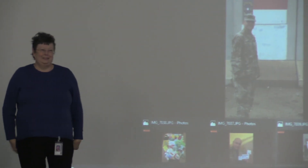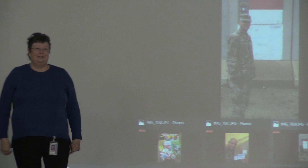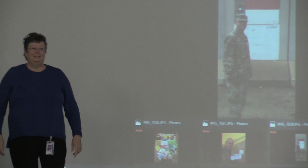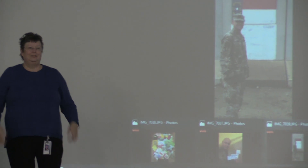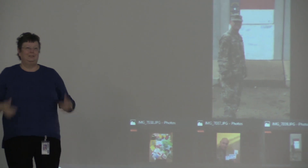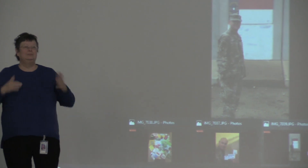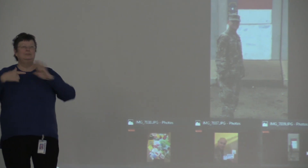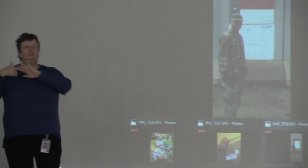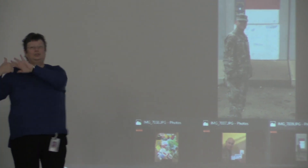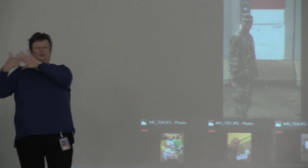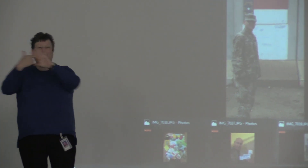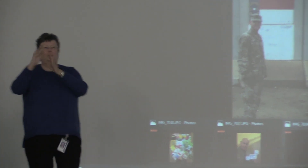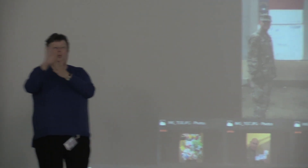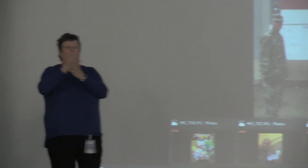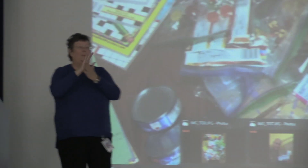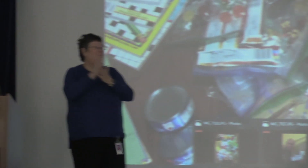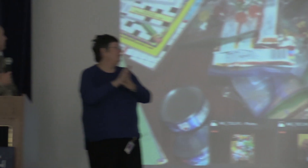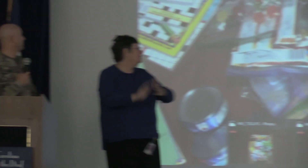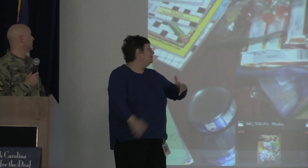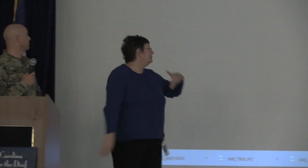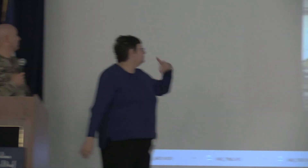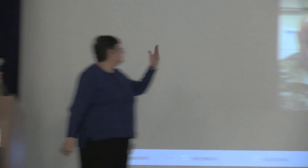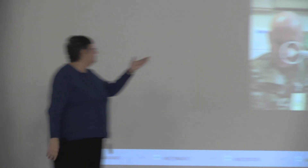You can play if you want. That's fine.